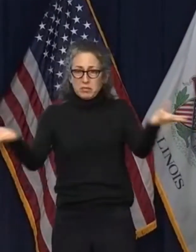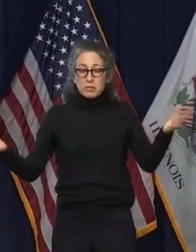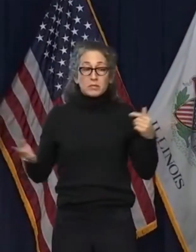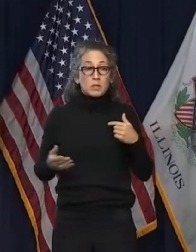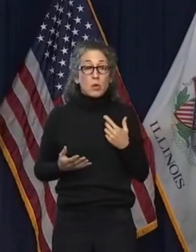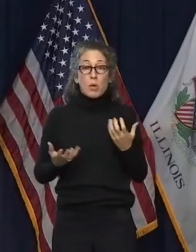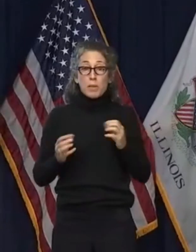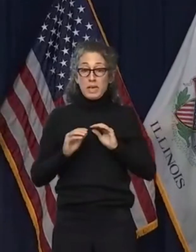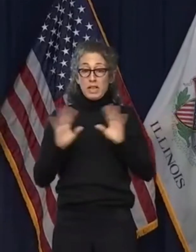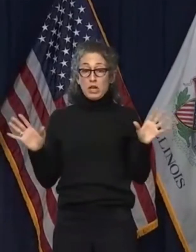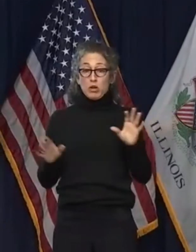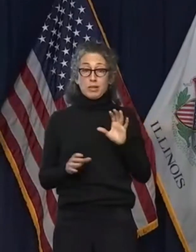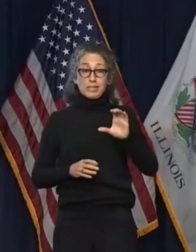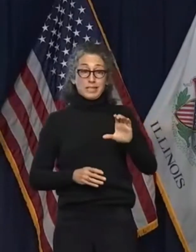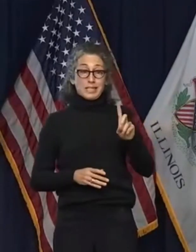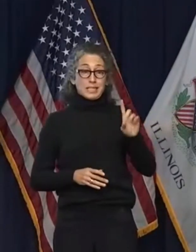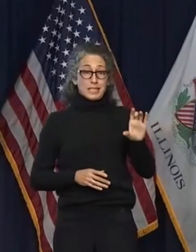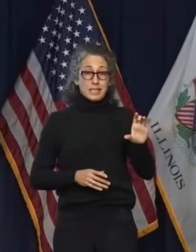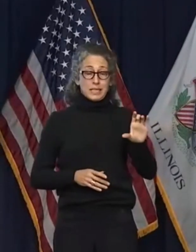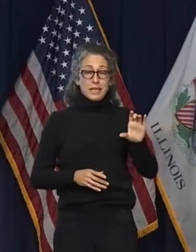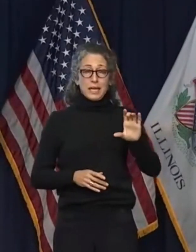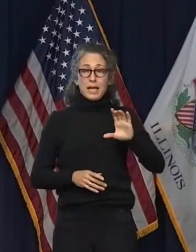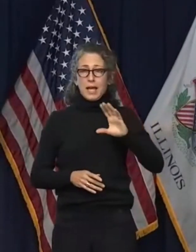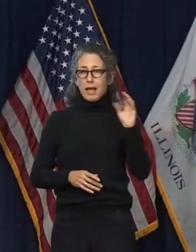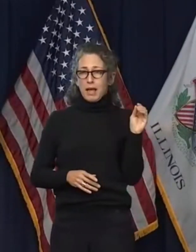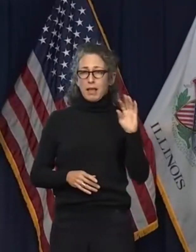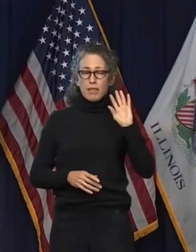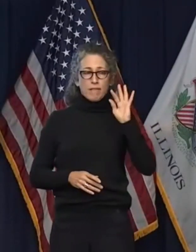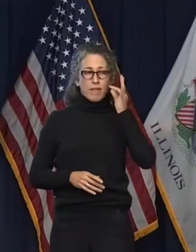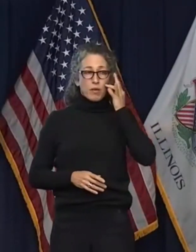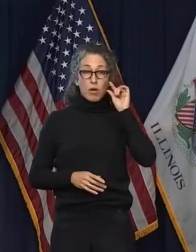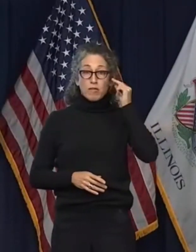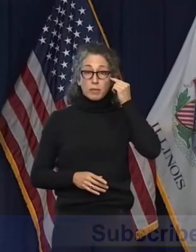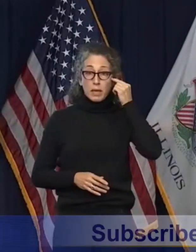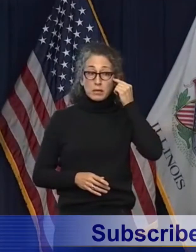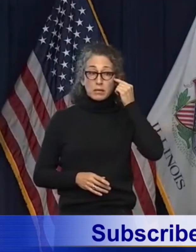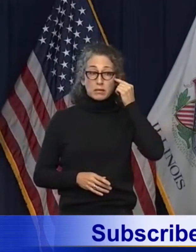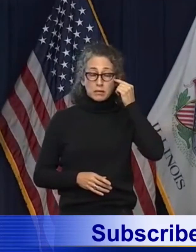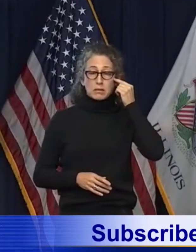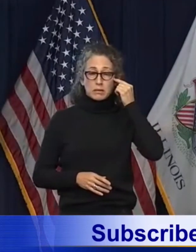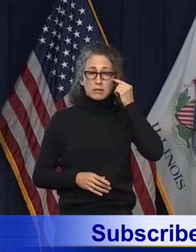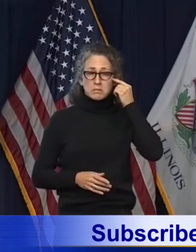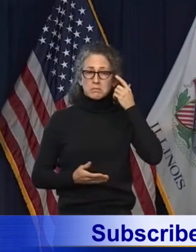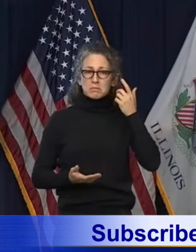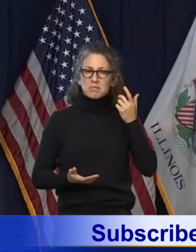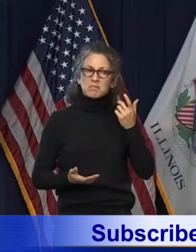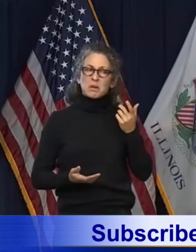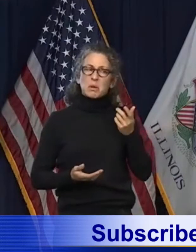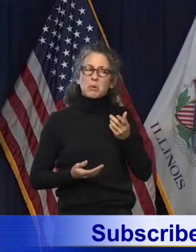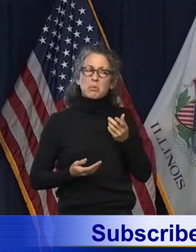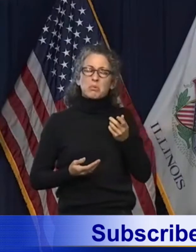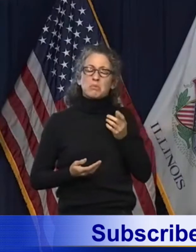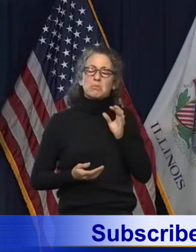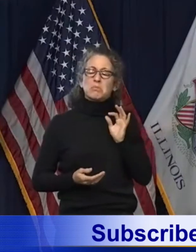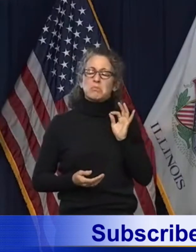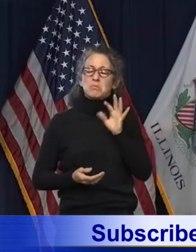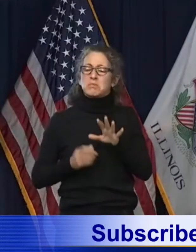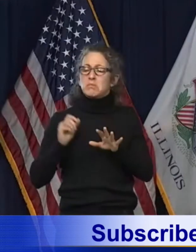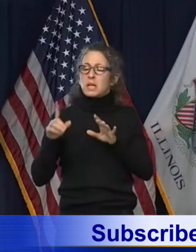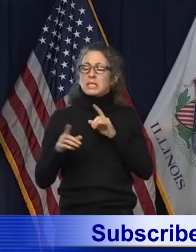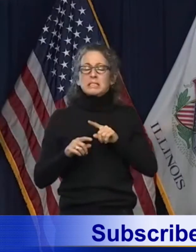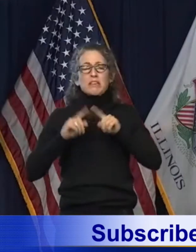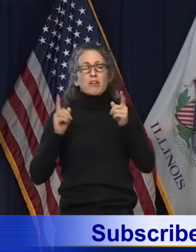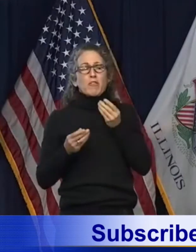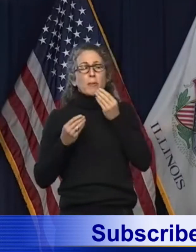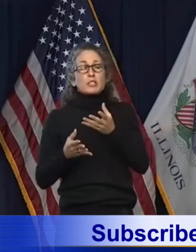the CDC and the federal government has been giving us slightly different information or more